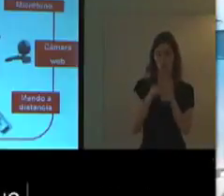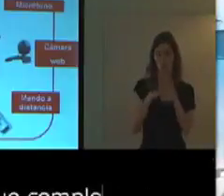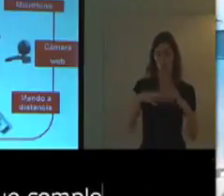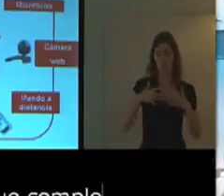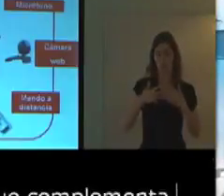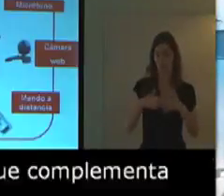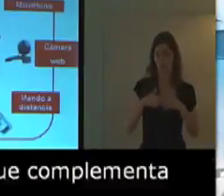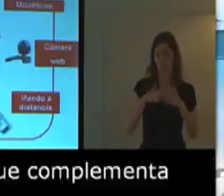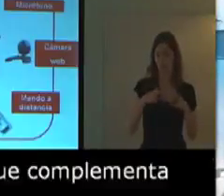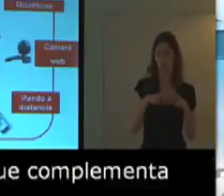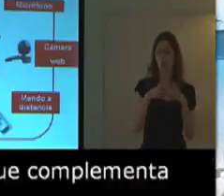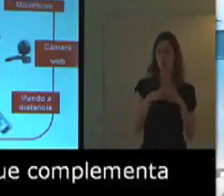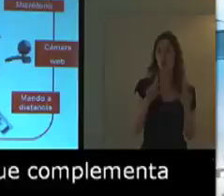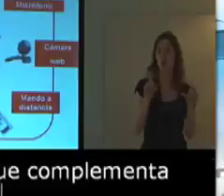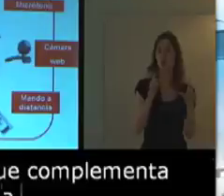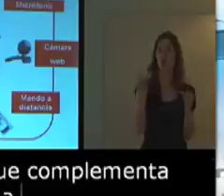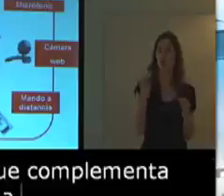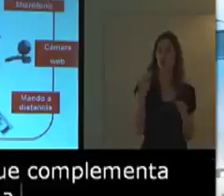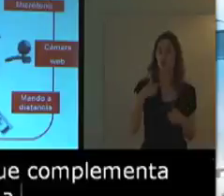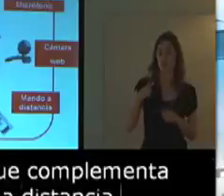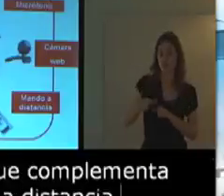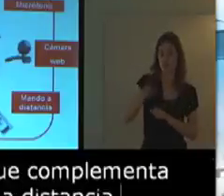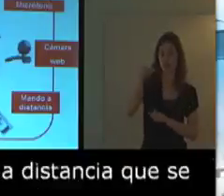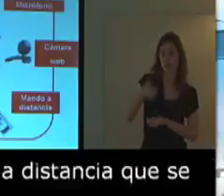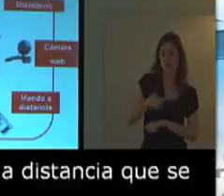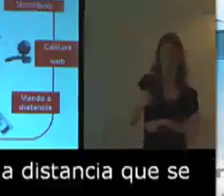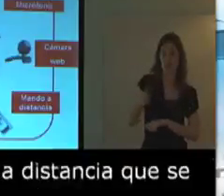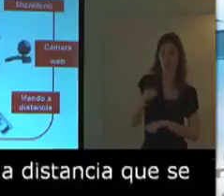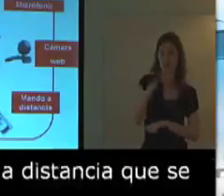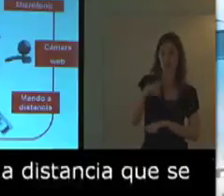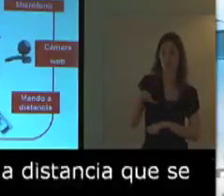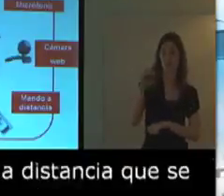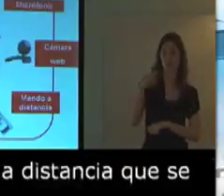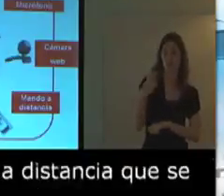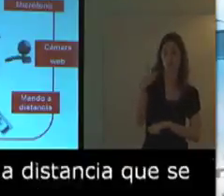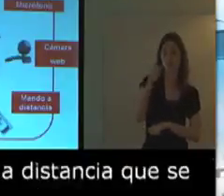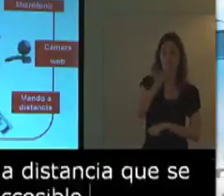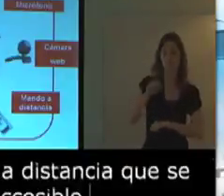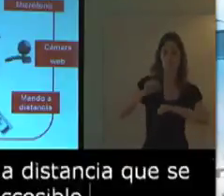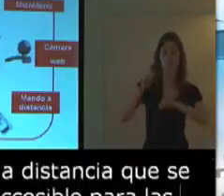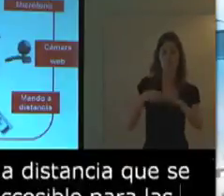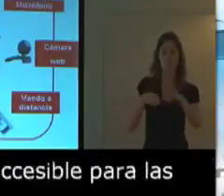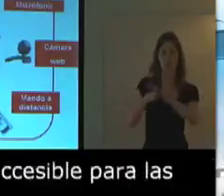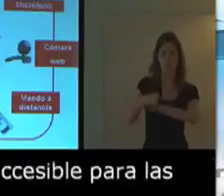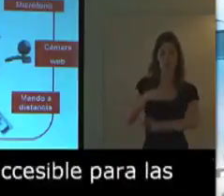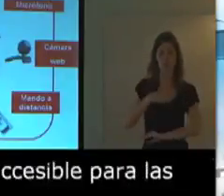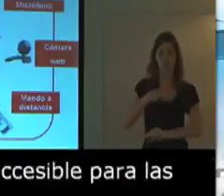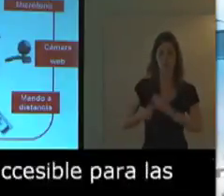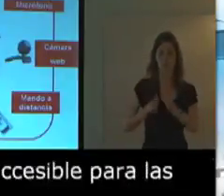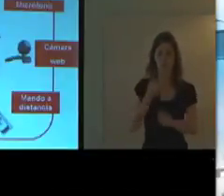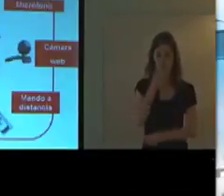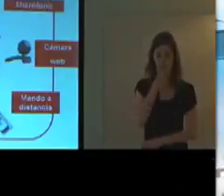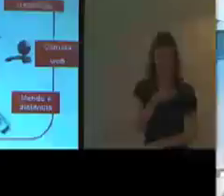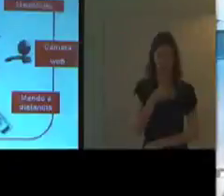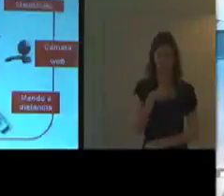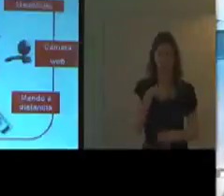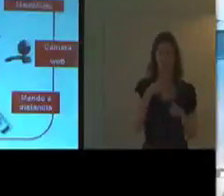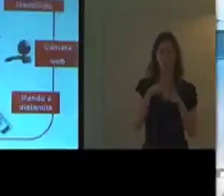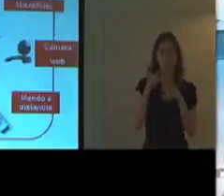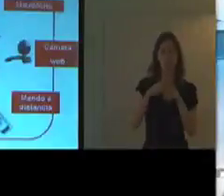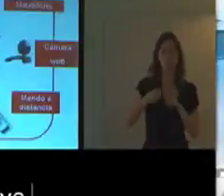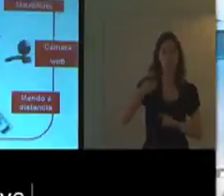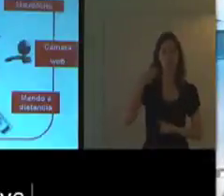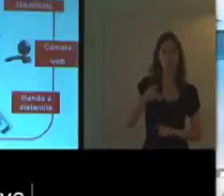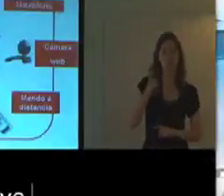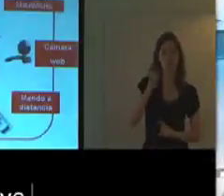another component, of course, is a remote control unit. We've used one that's accessible for elderly. What are the key